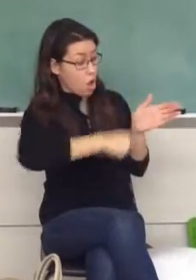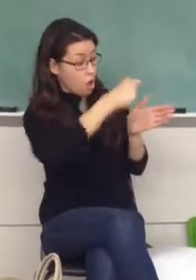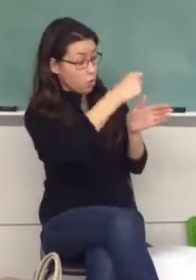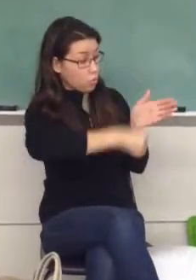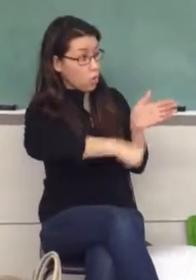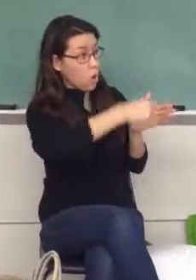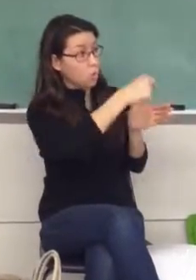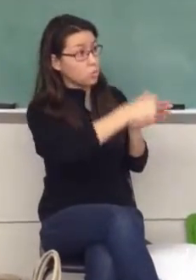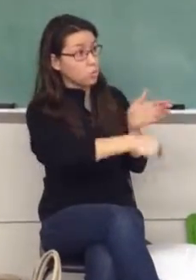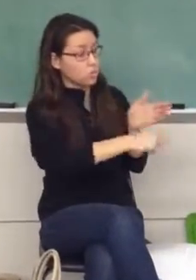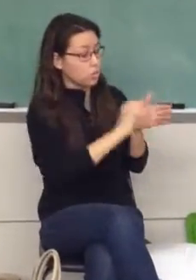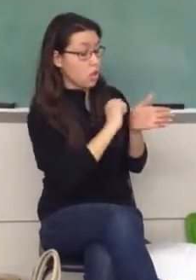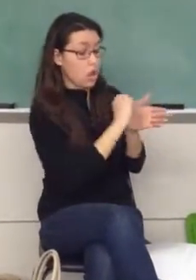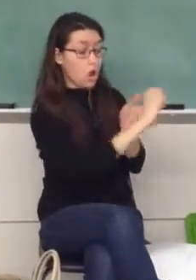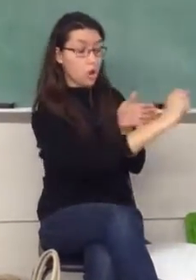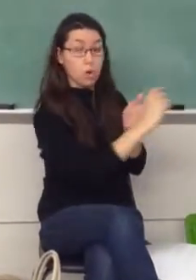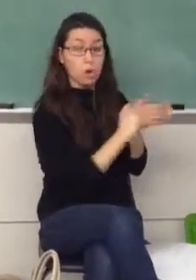call the periods.